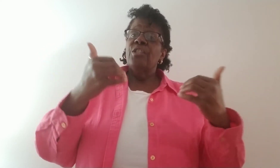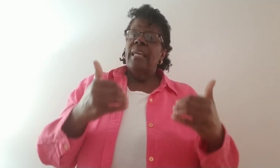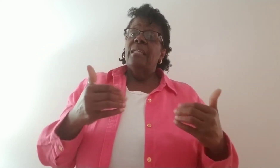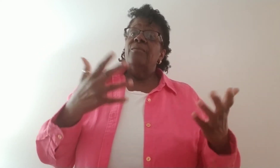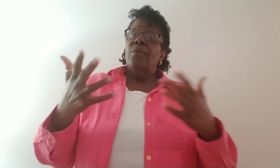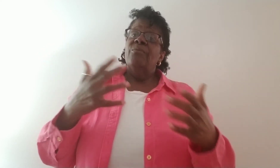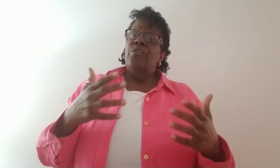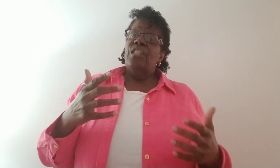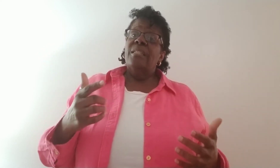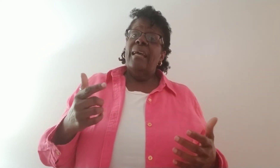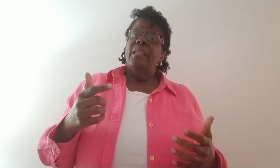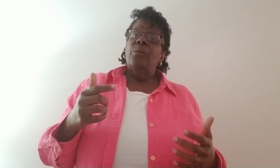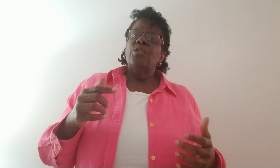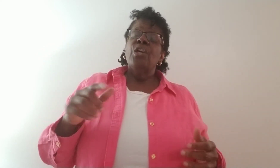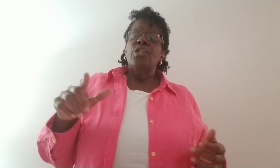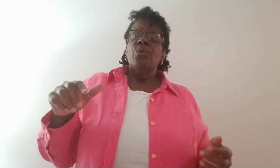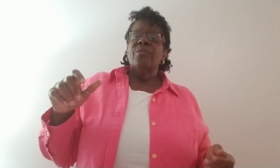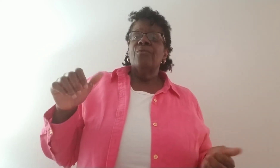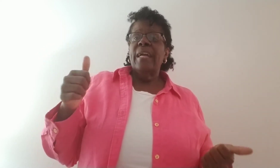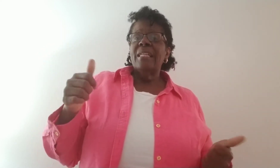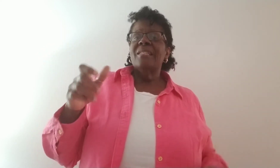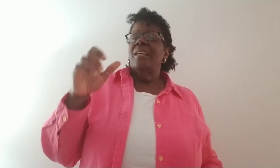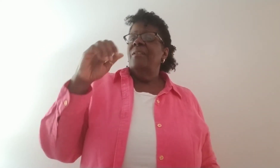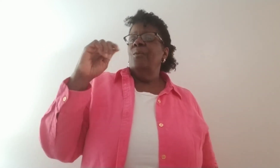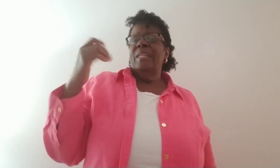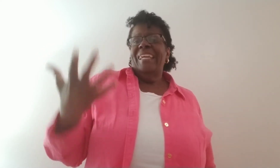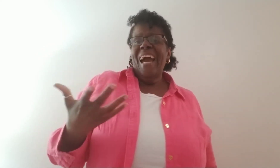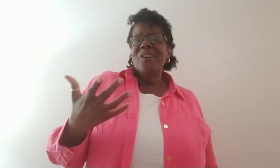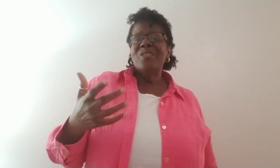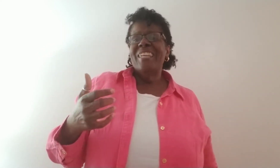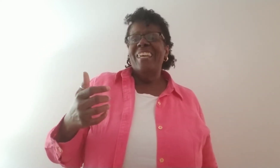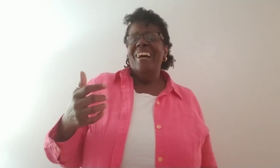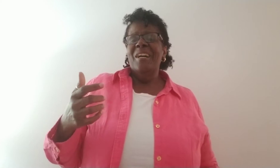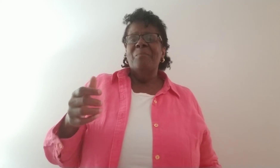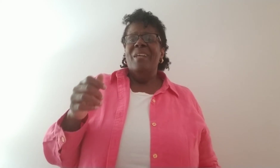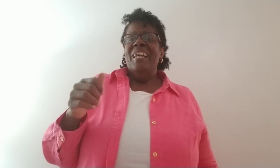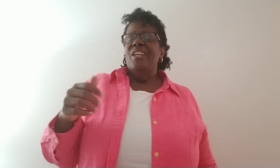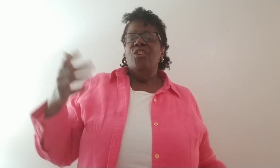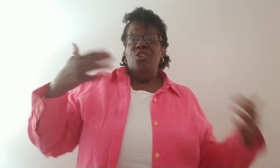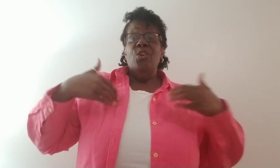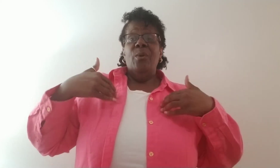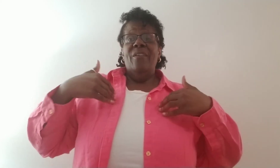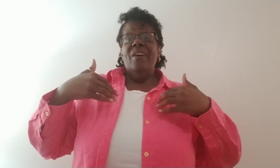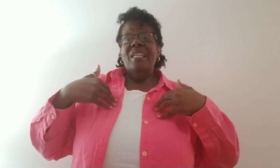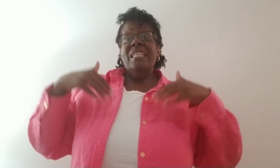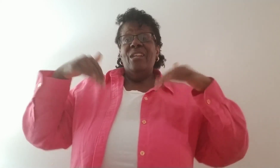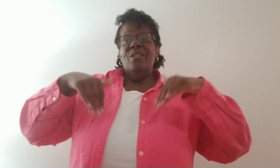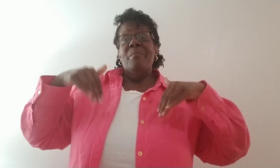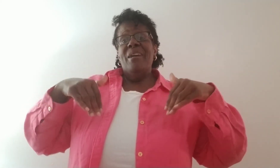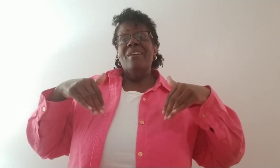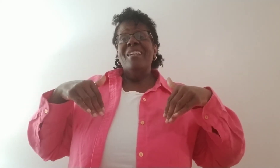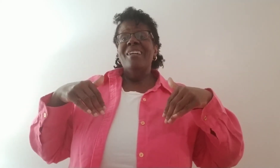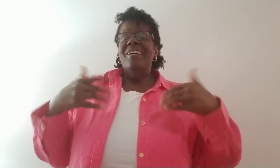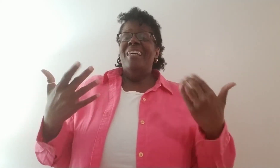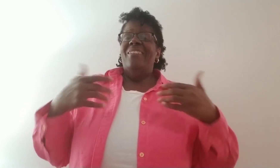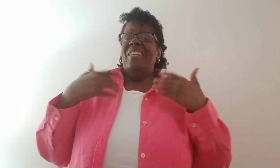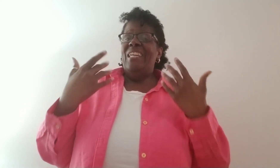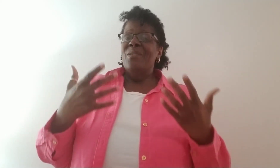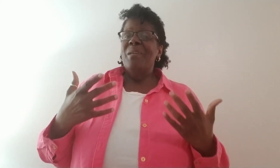originated from French Sign Language. So in France, when they count, you know, us here in America, the hearing people,